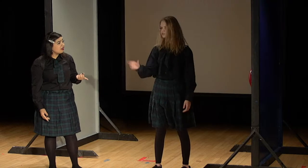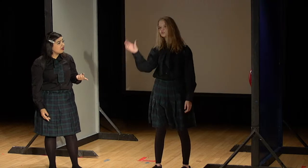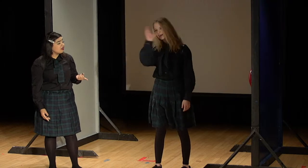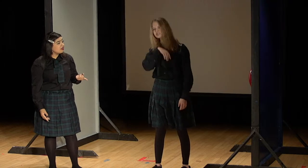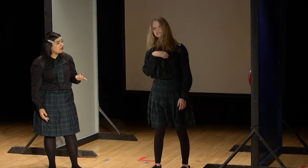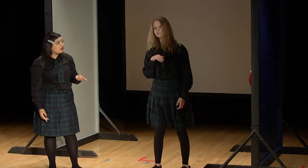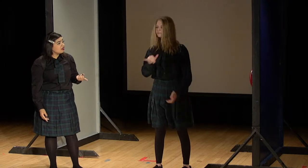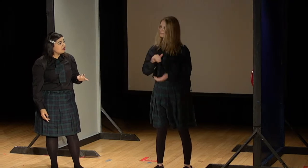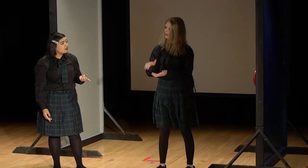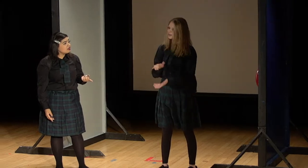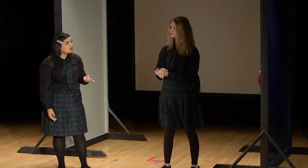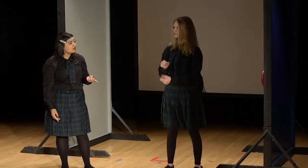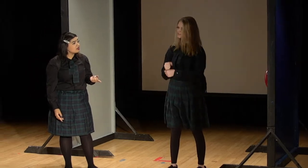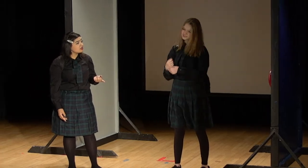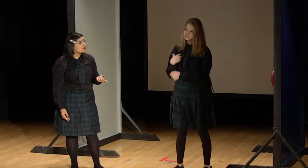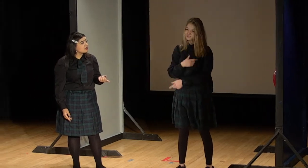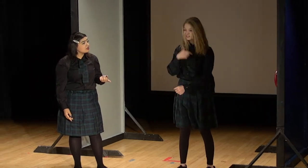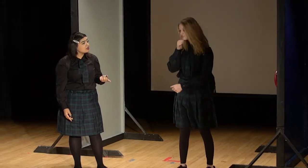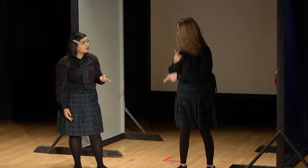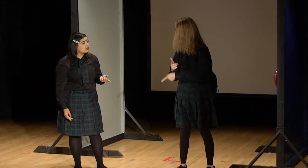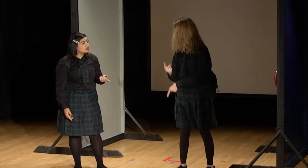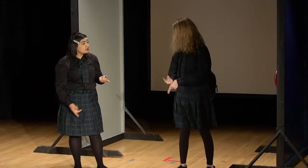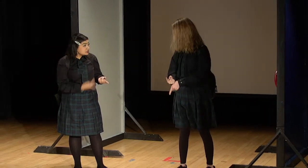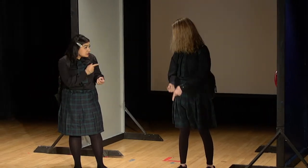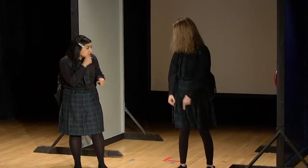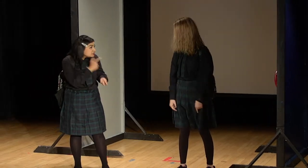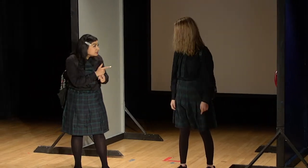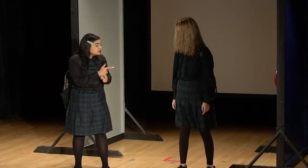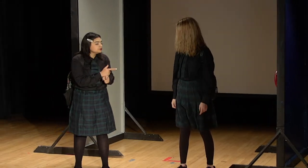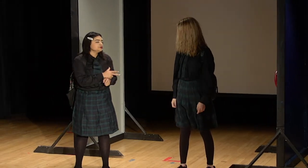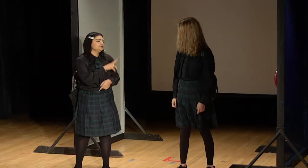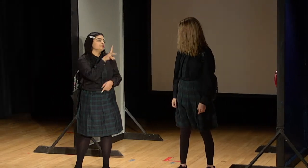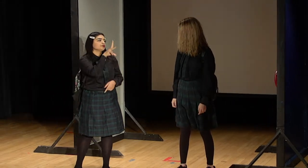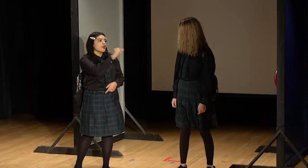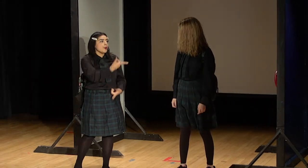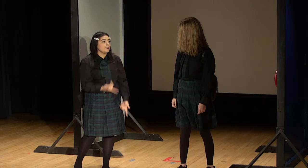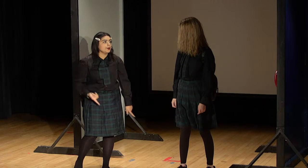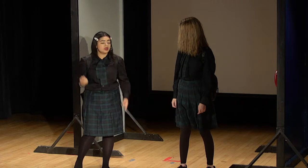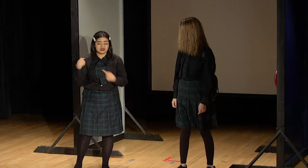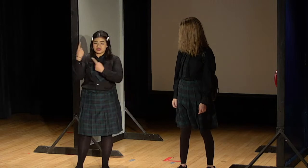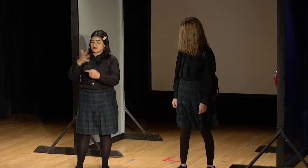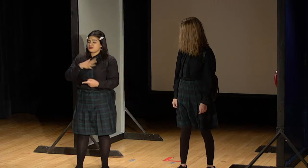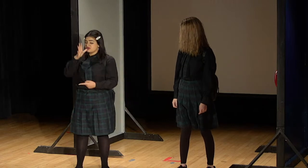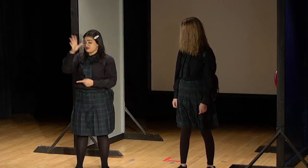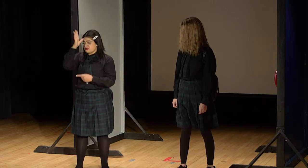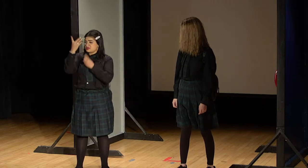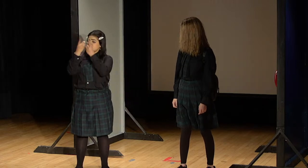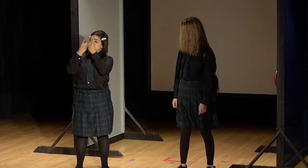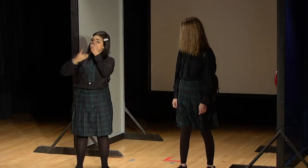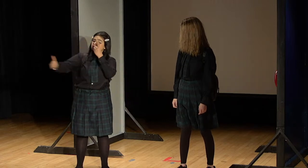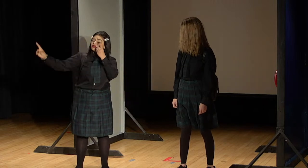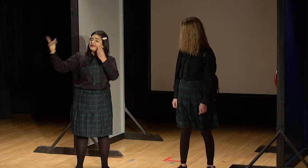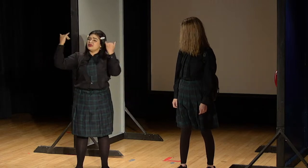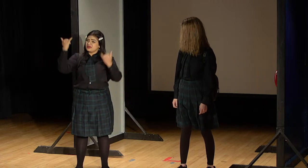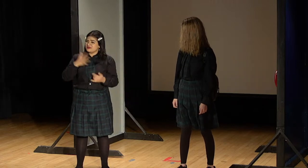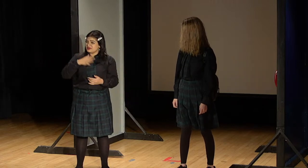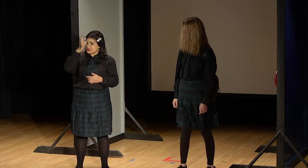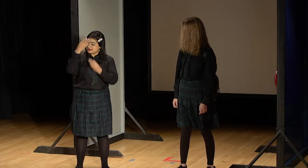Lindsay. Yeah, strange. And I guess that kind of makes us sisters, right? That makes us nothing. Since my parents